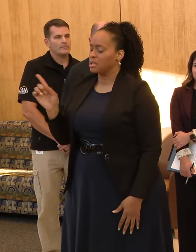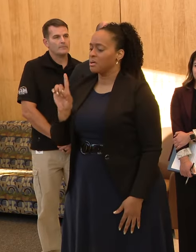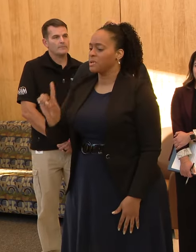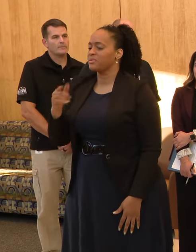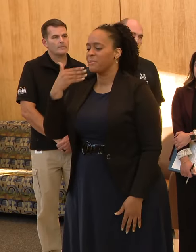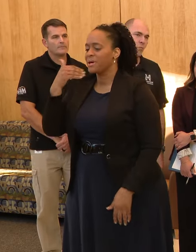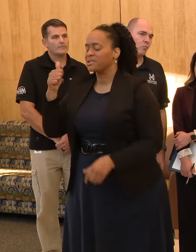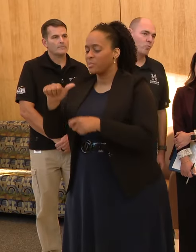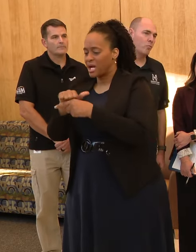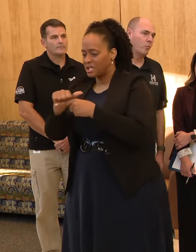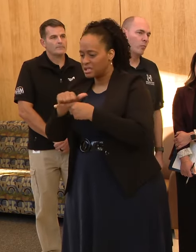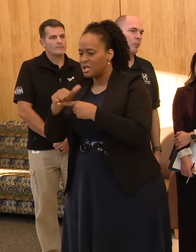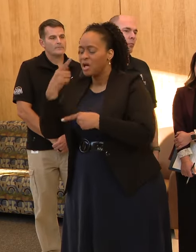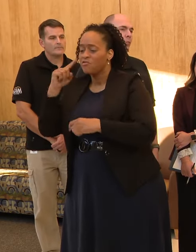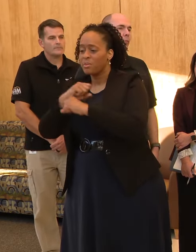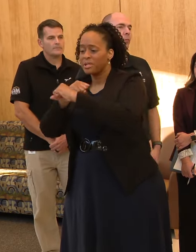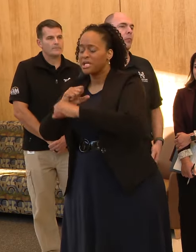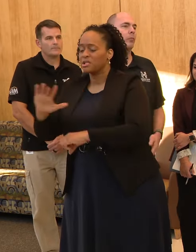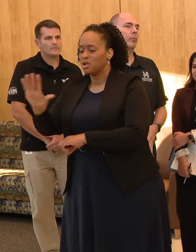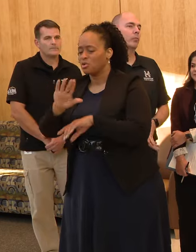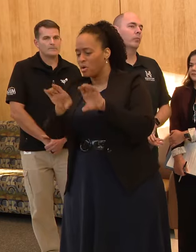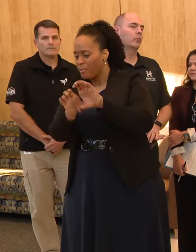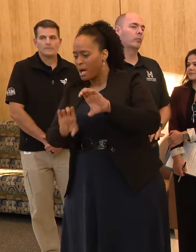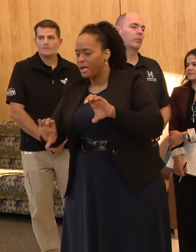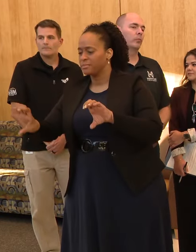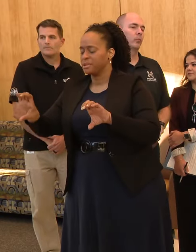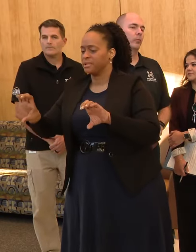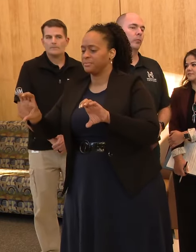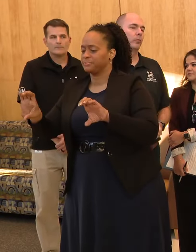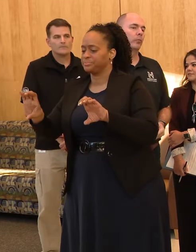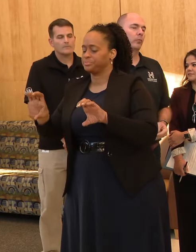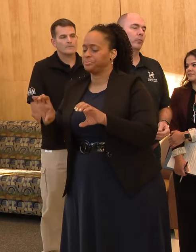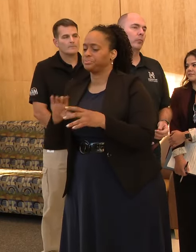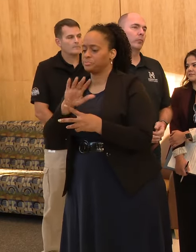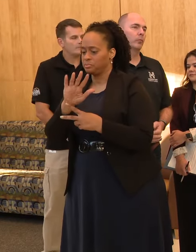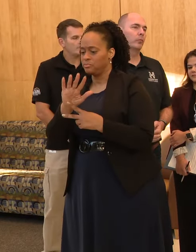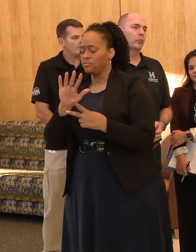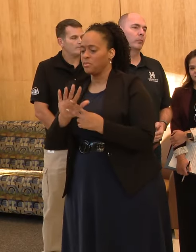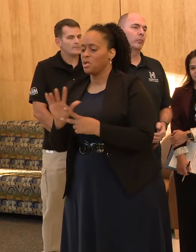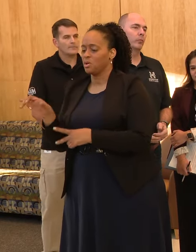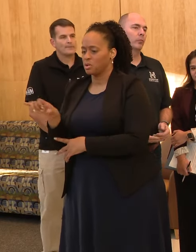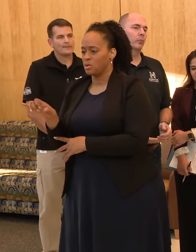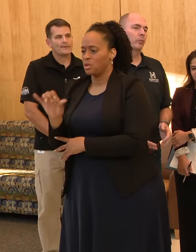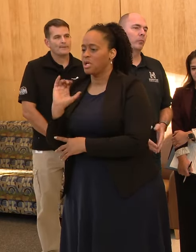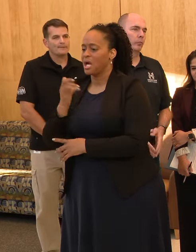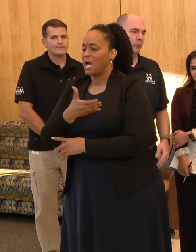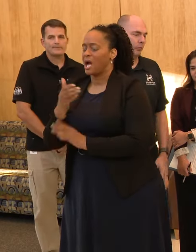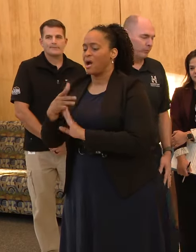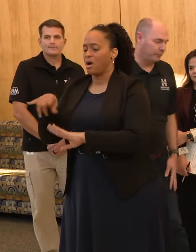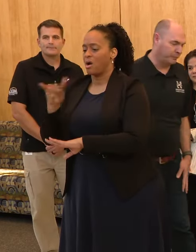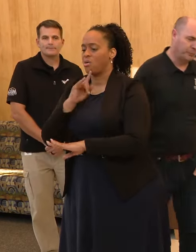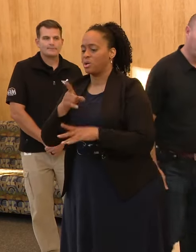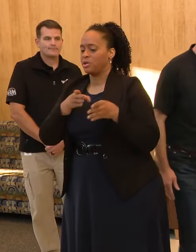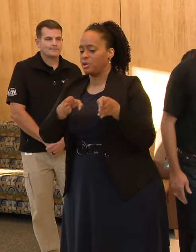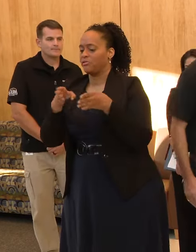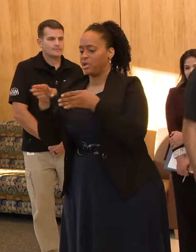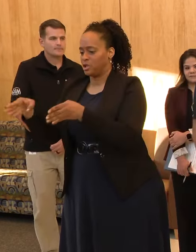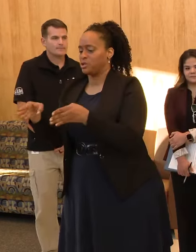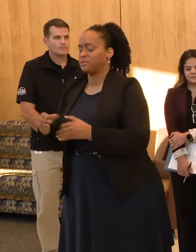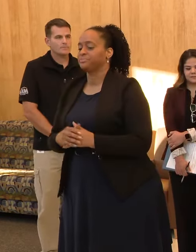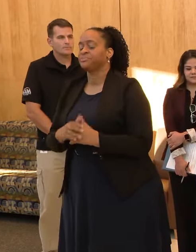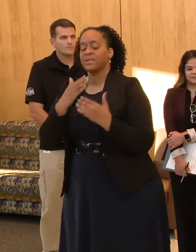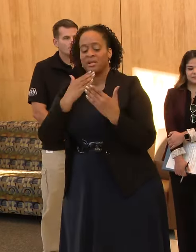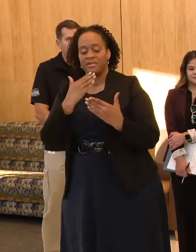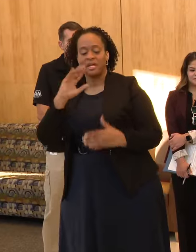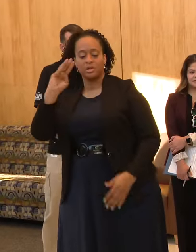best practices for protecting your pipes and also our thoroughfares. Thank